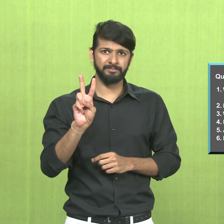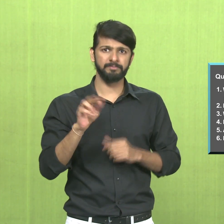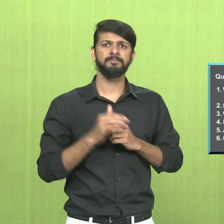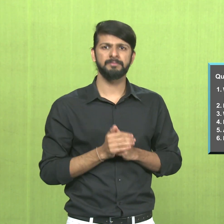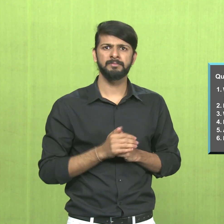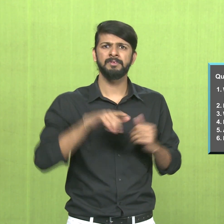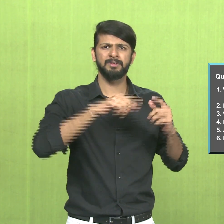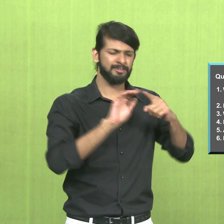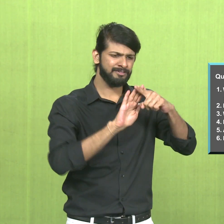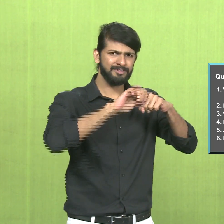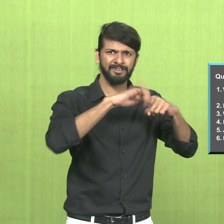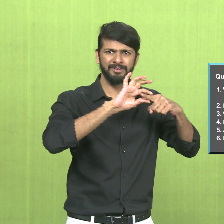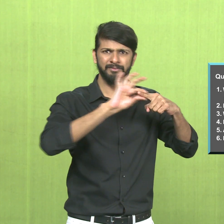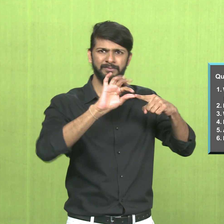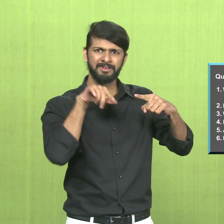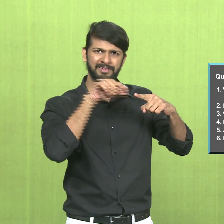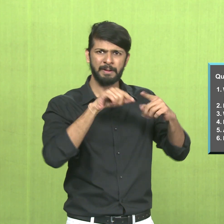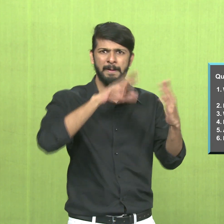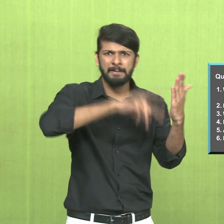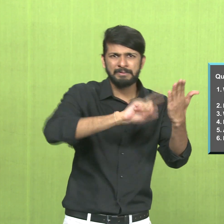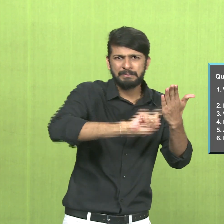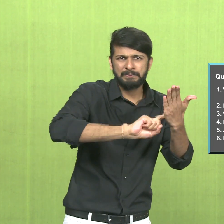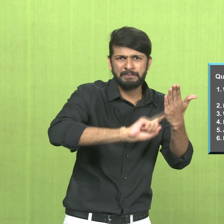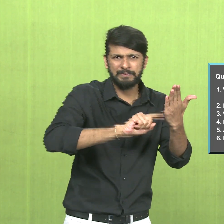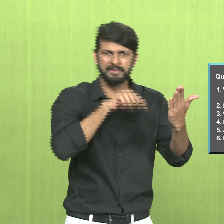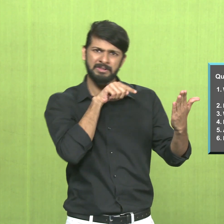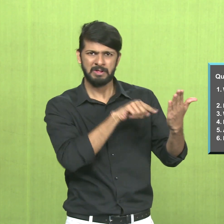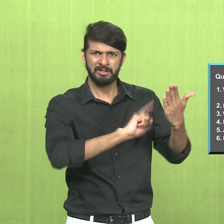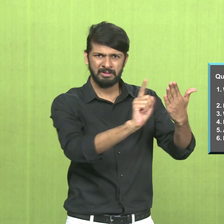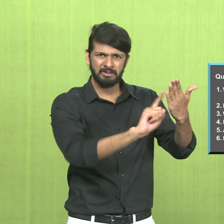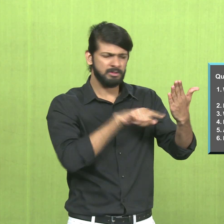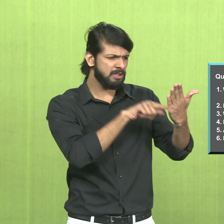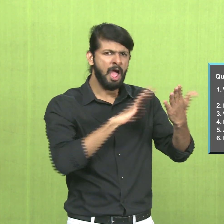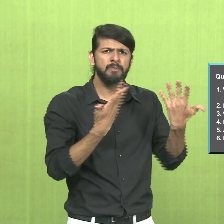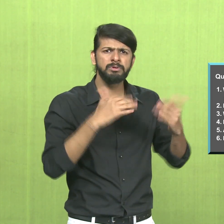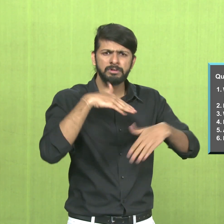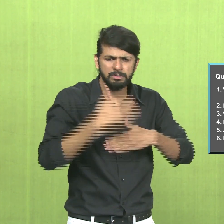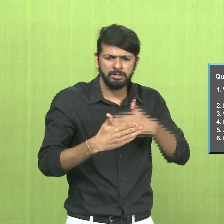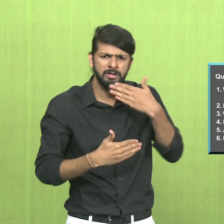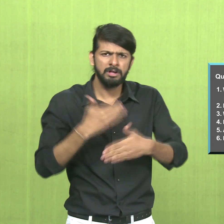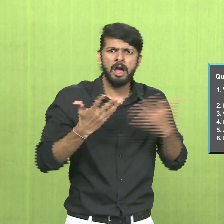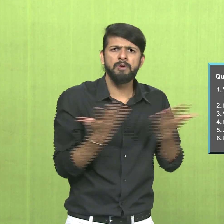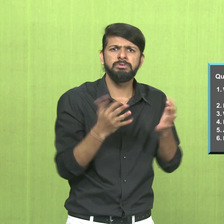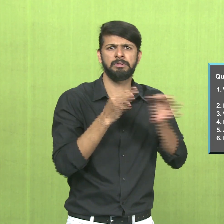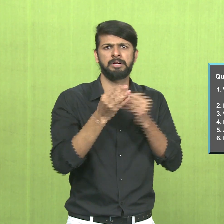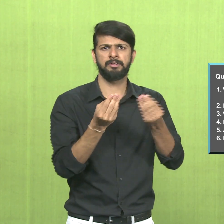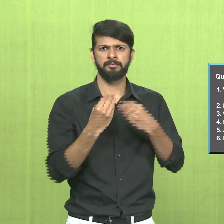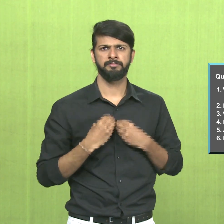Question number 2. Describe in brief the method of pastel